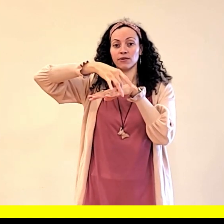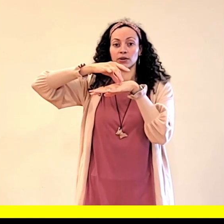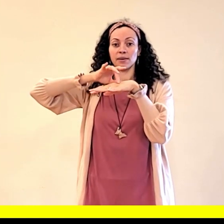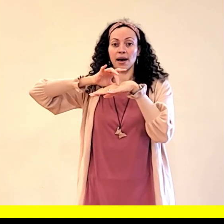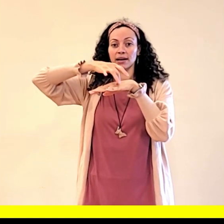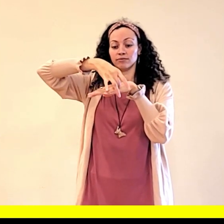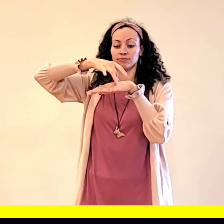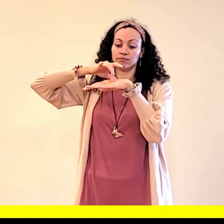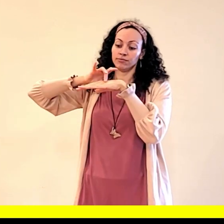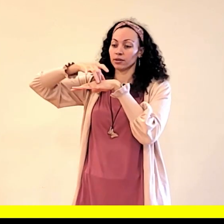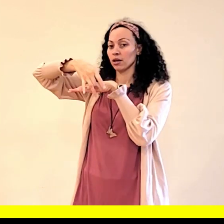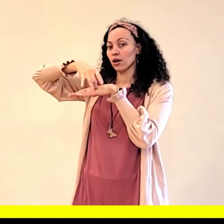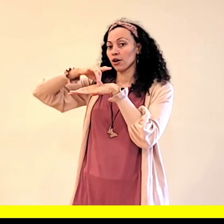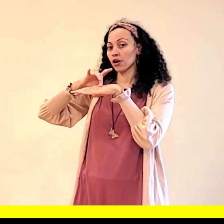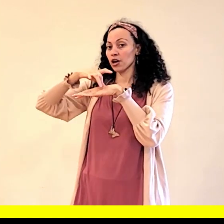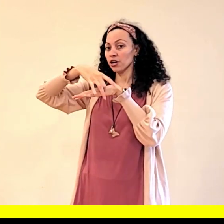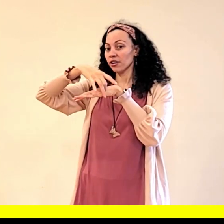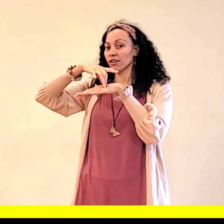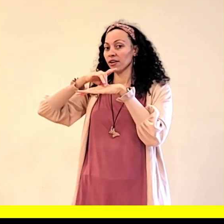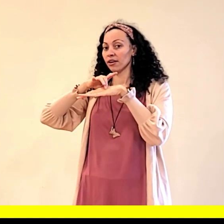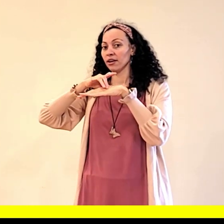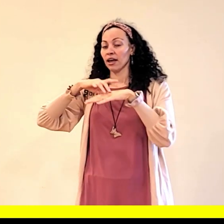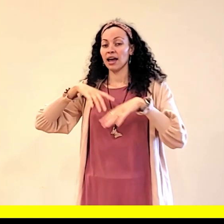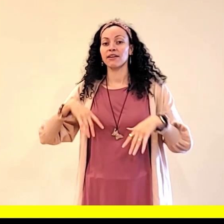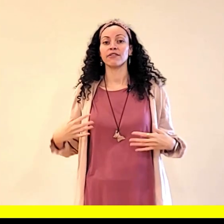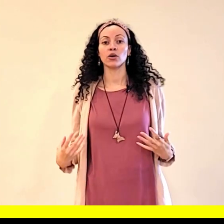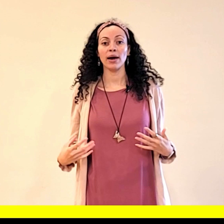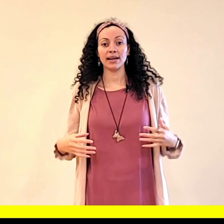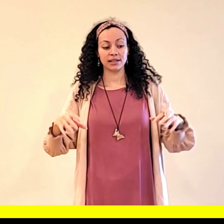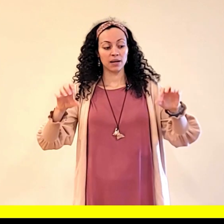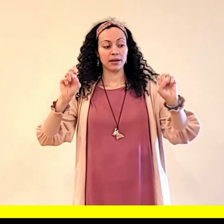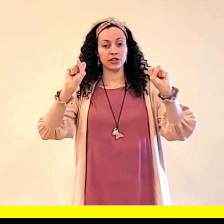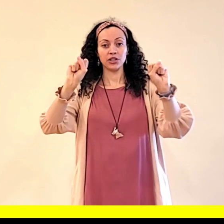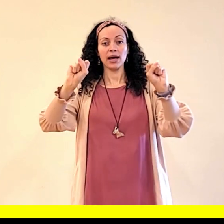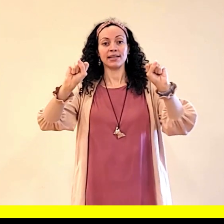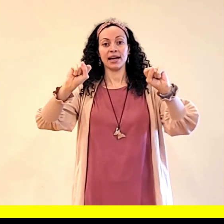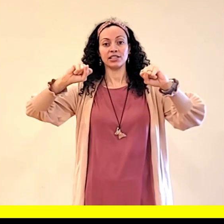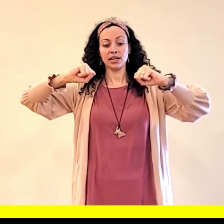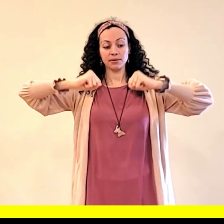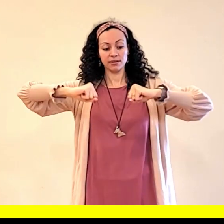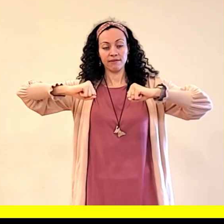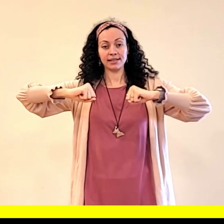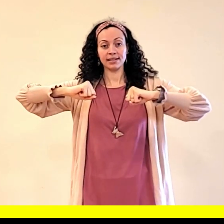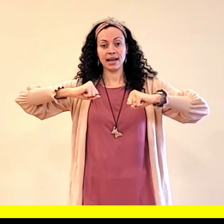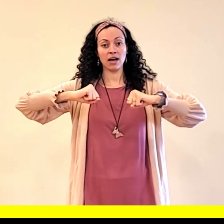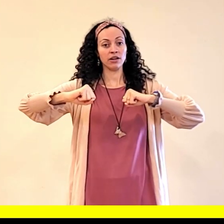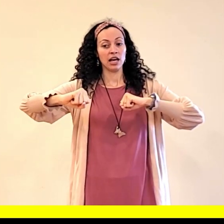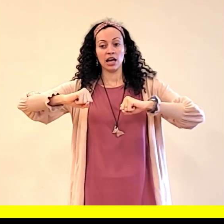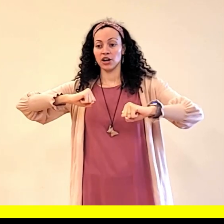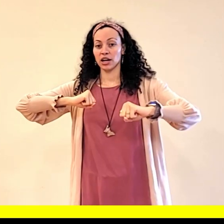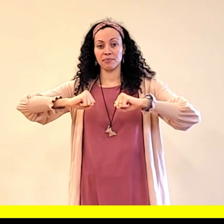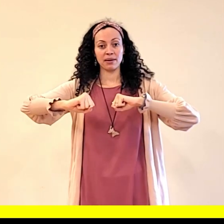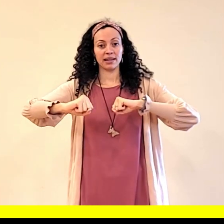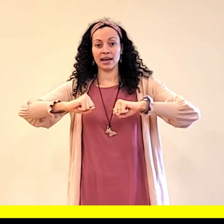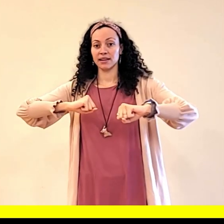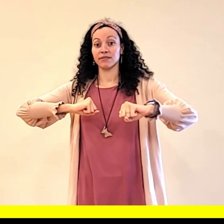it forward and back. Earth. And then for quake, it's going to be 2 S hand shapes facing down. And